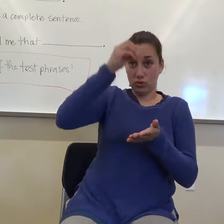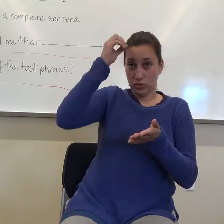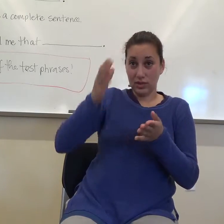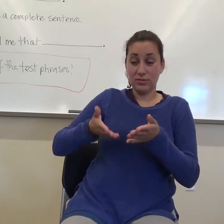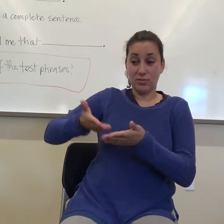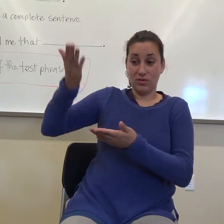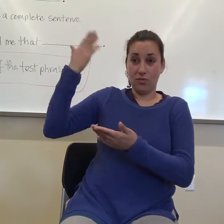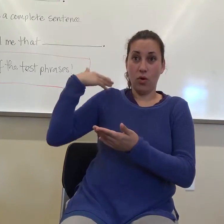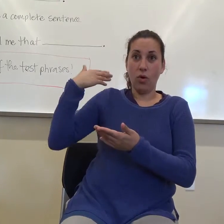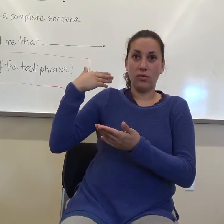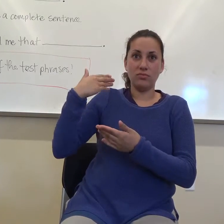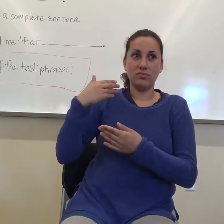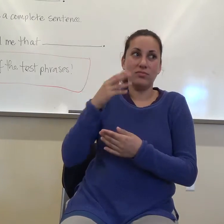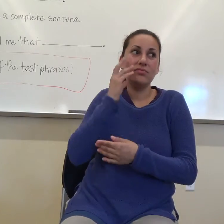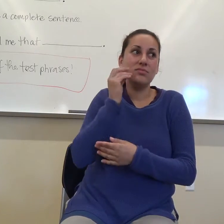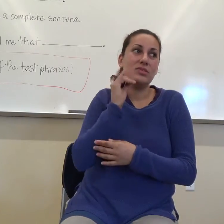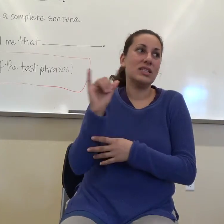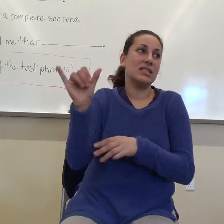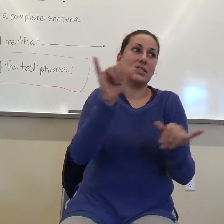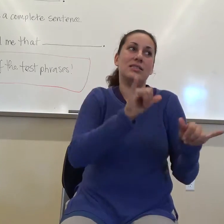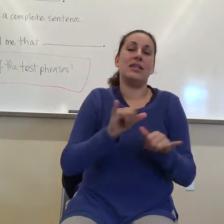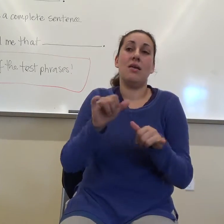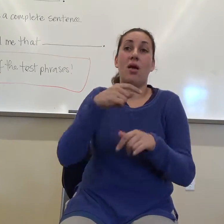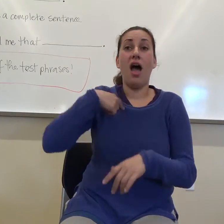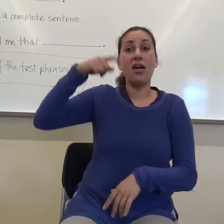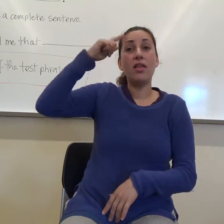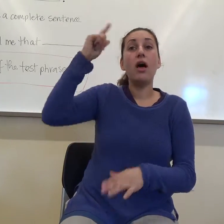outlawed. To me, this is surprising. I mean,